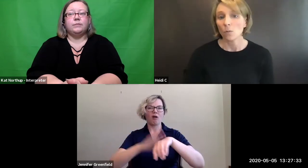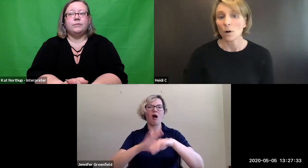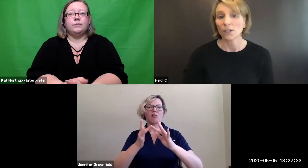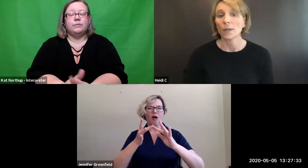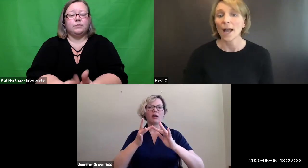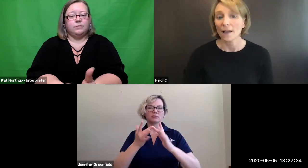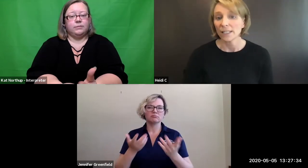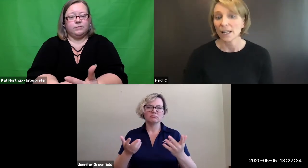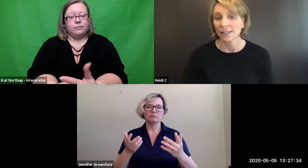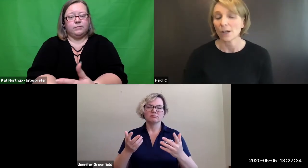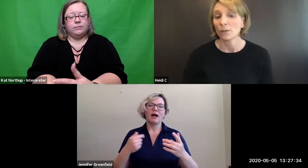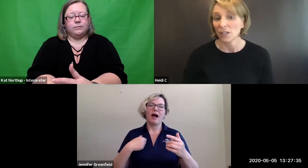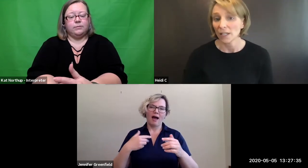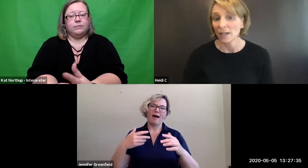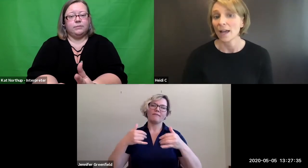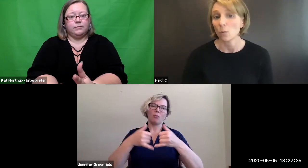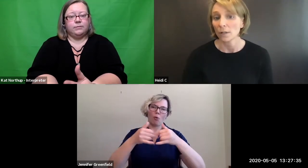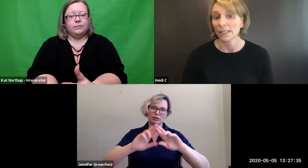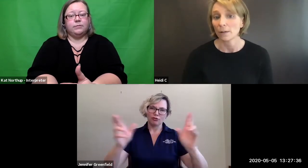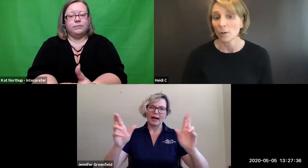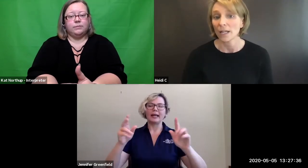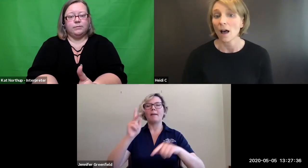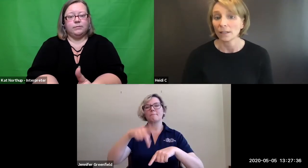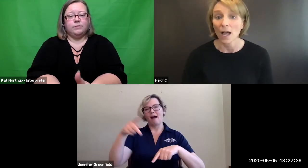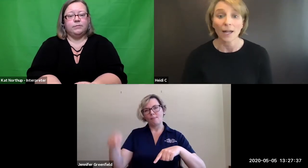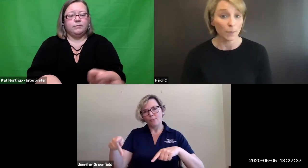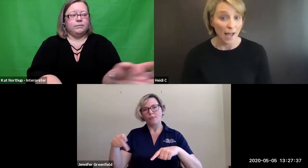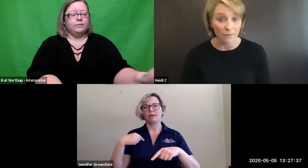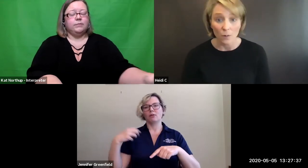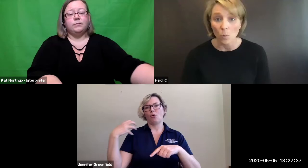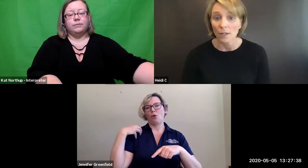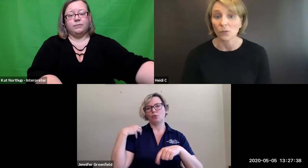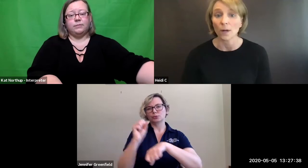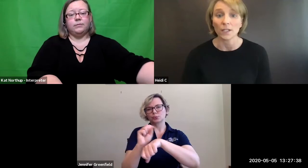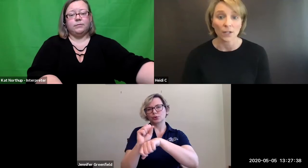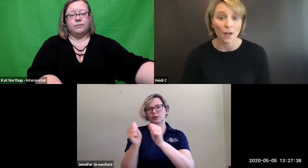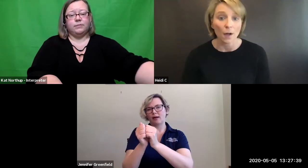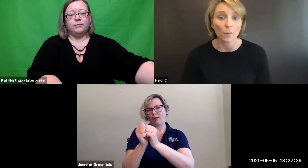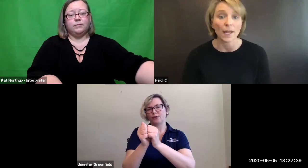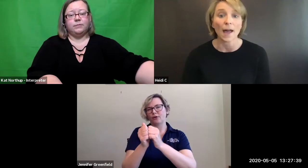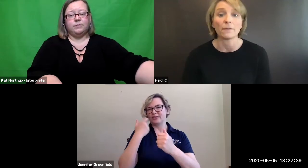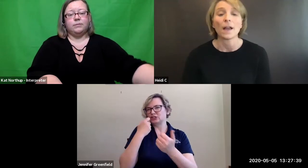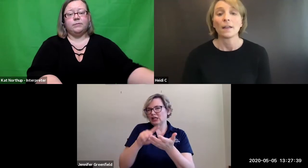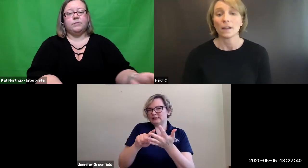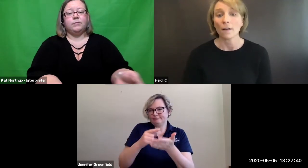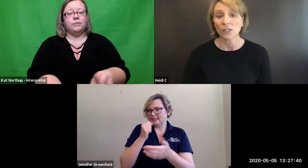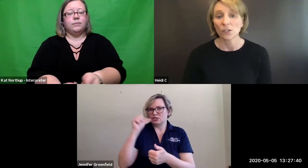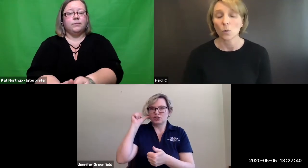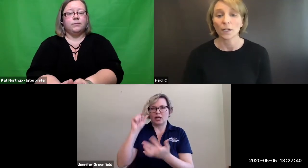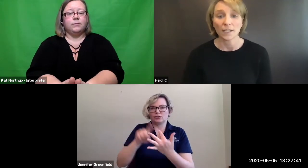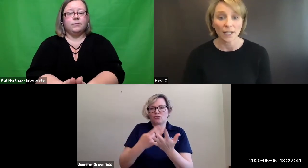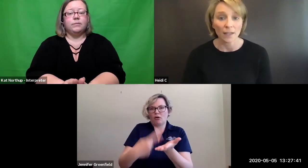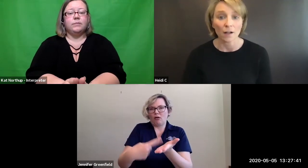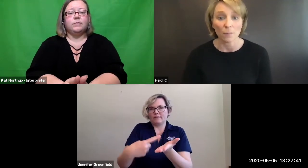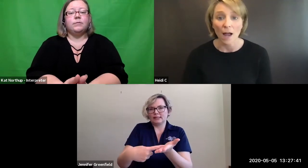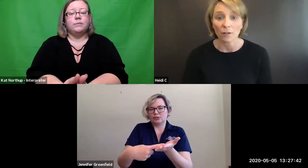athletic awards, we have discussed hosting that award ceremony online. We have the awards ready to go. We have the officers